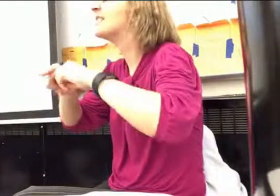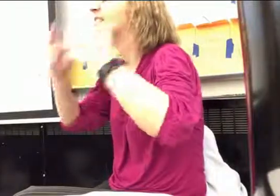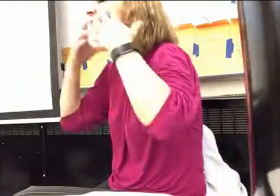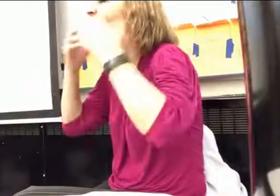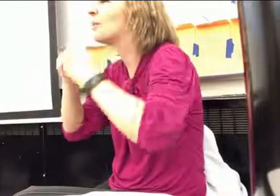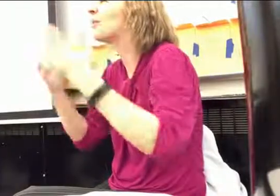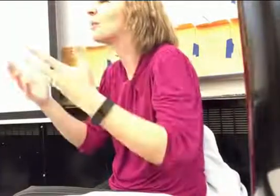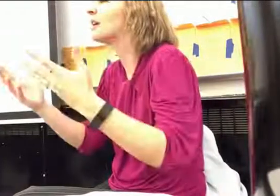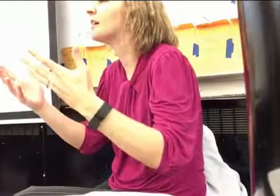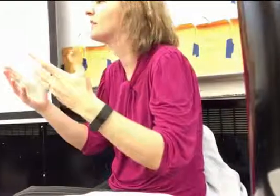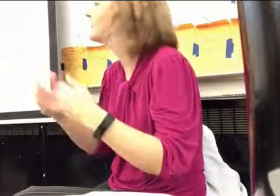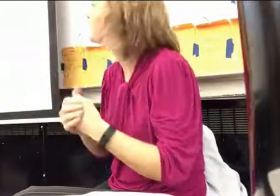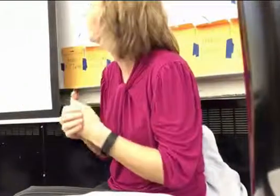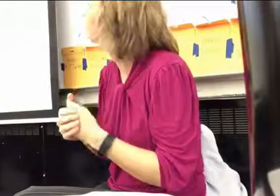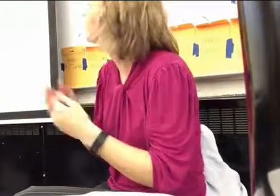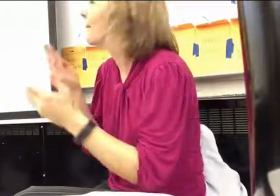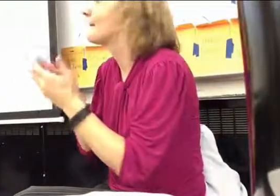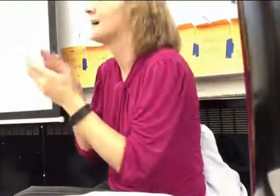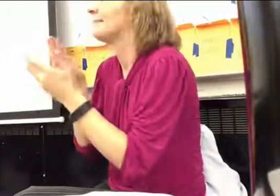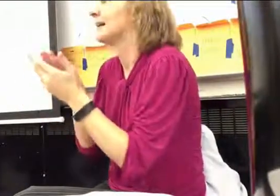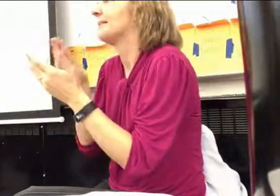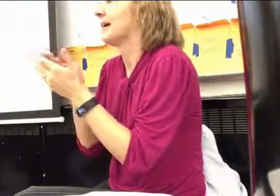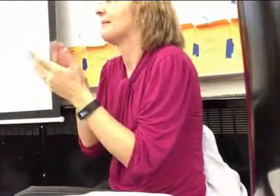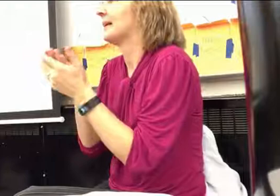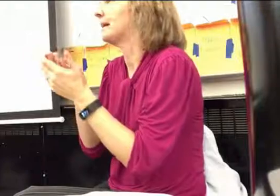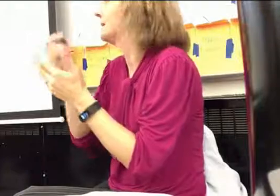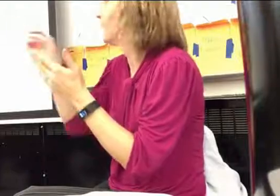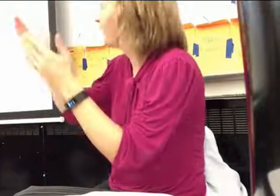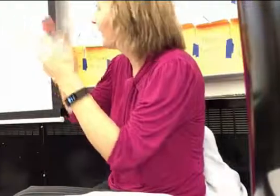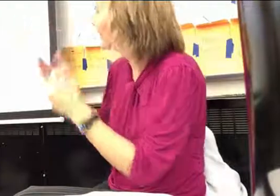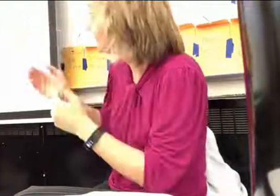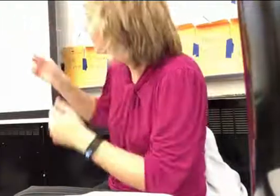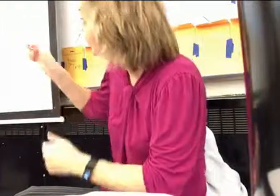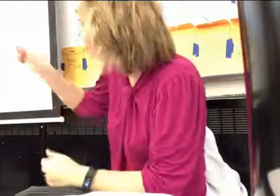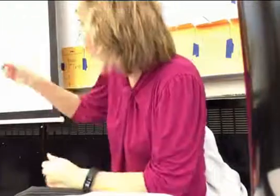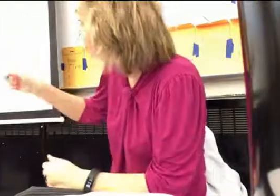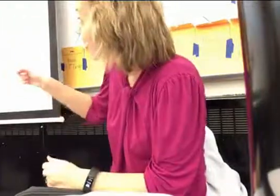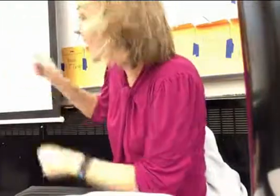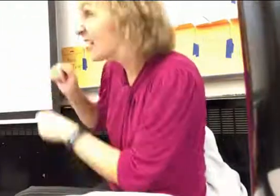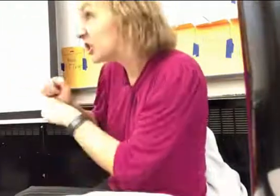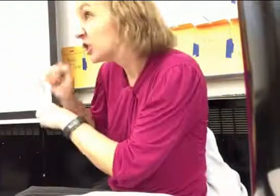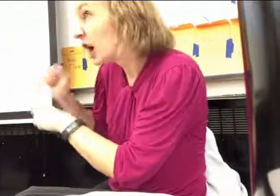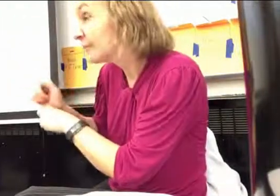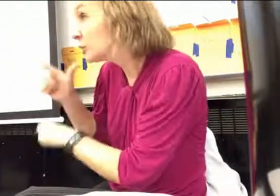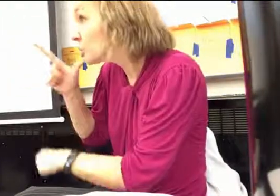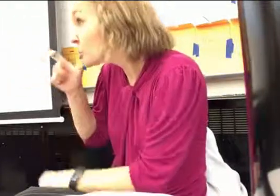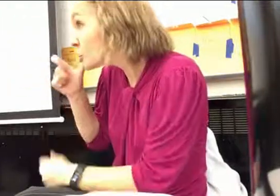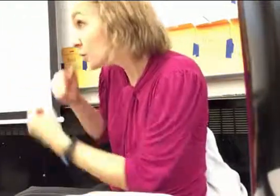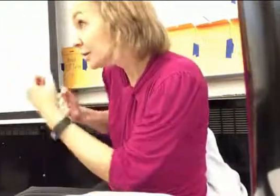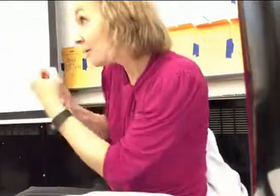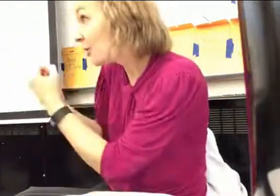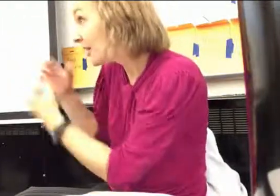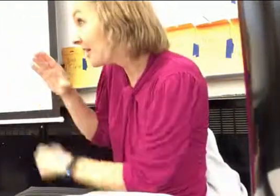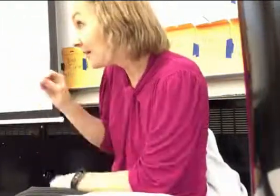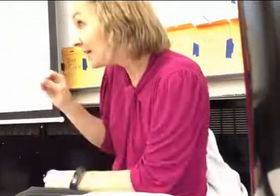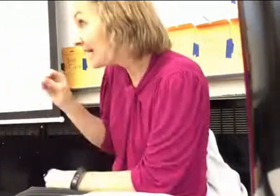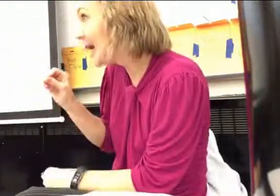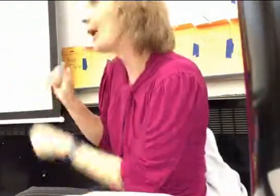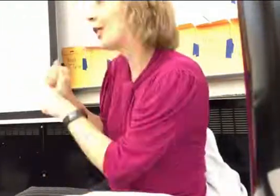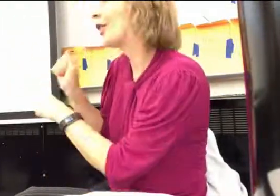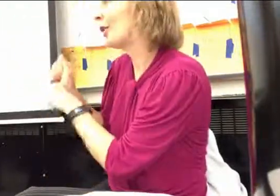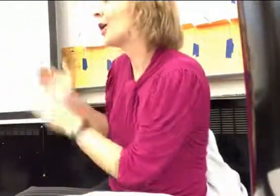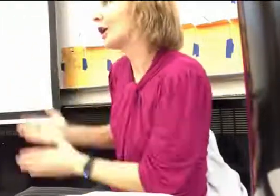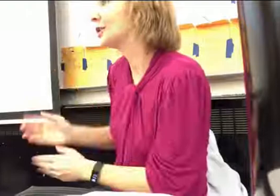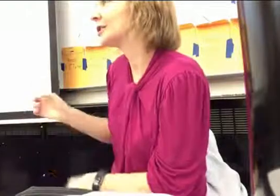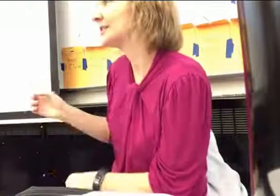with? Money, money, money. And on here, where the actual jobs are being done, who's actually supporting the company?